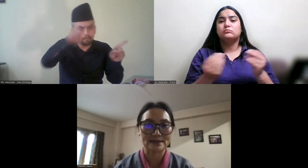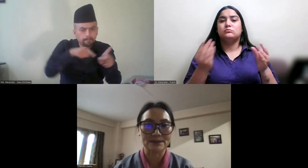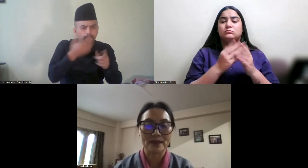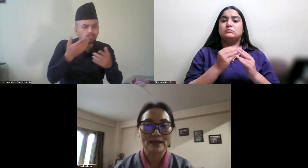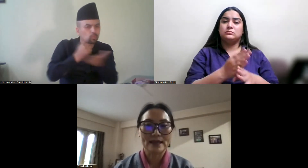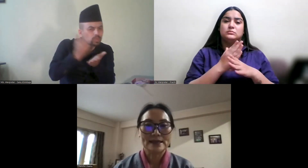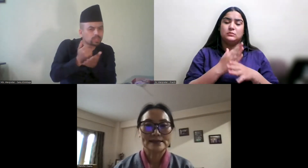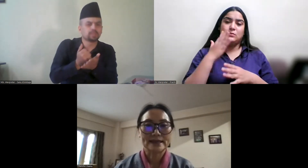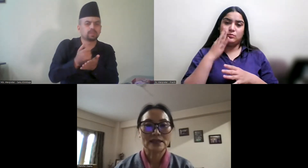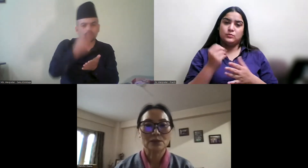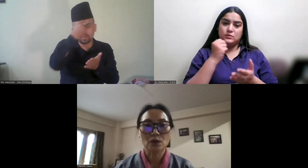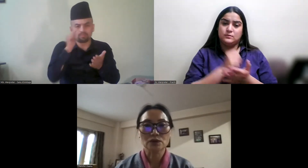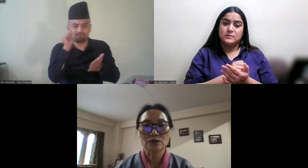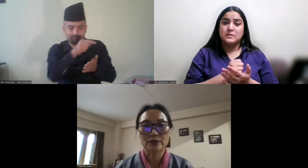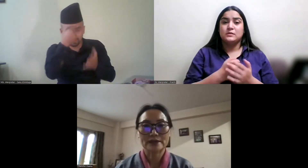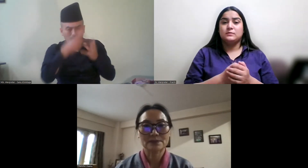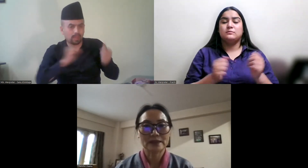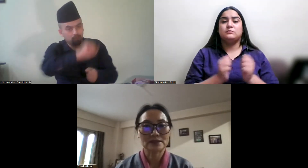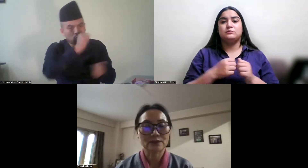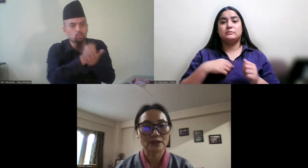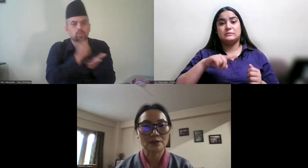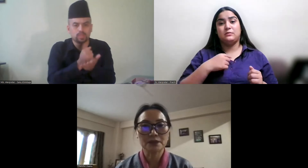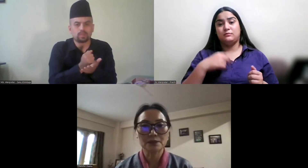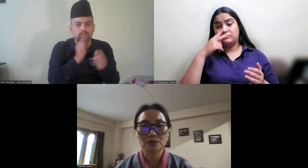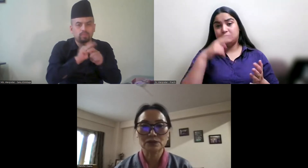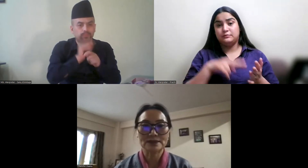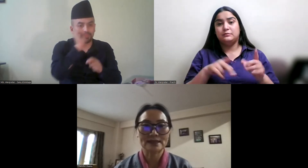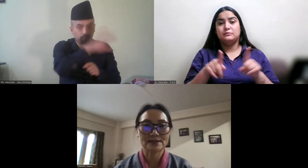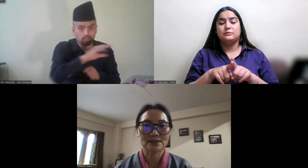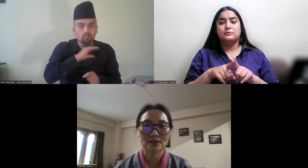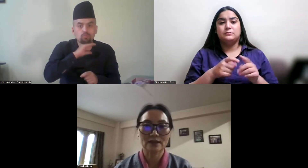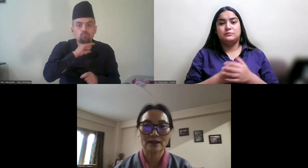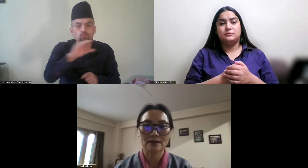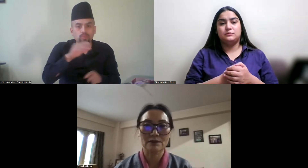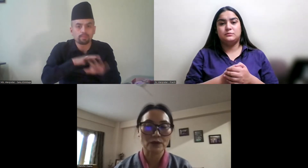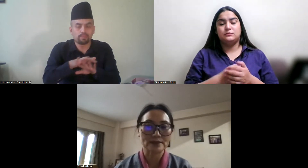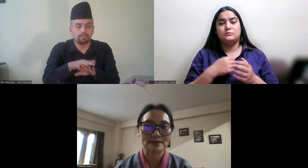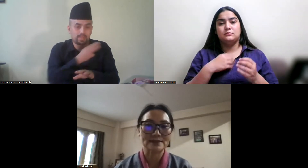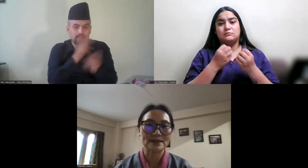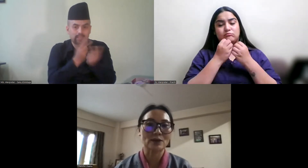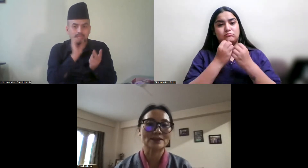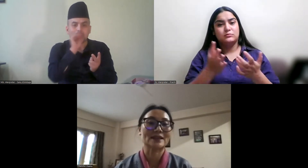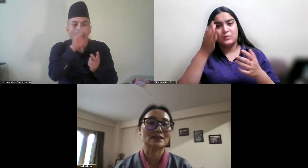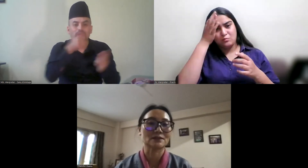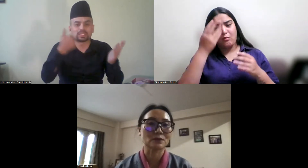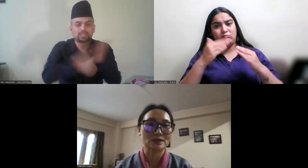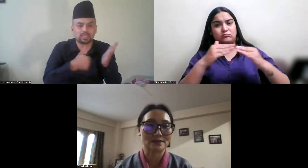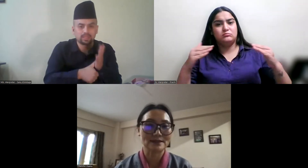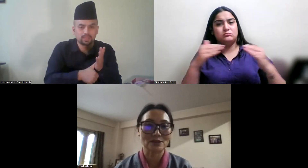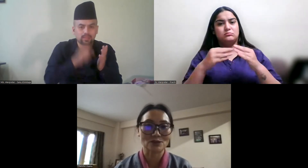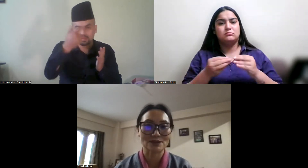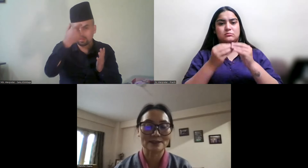at it. Secondly, we also create spaces for young people to test their voice and see how it can